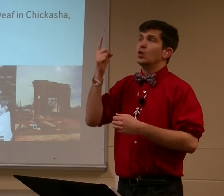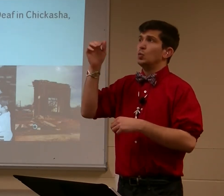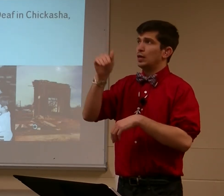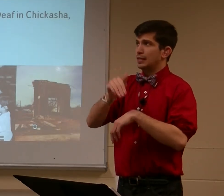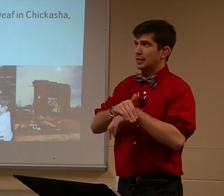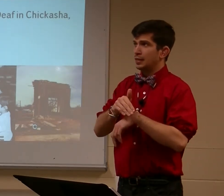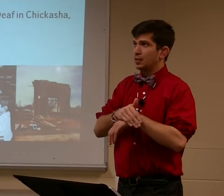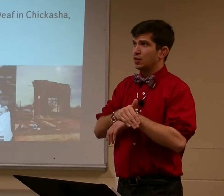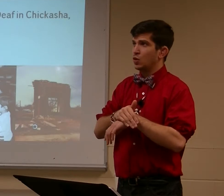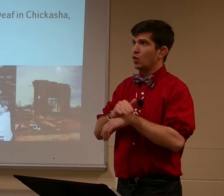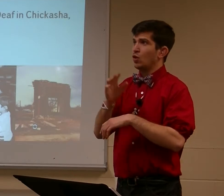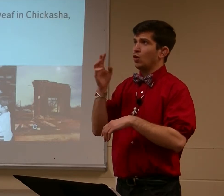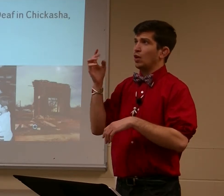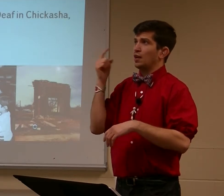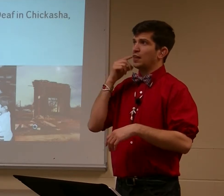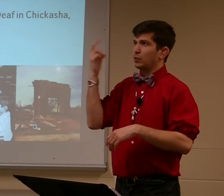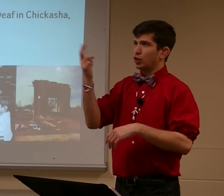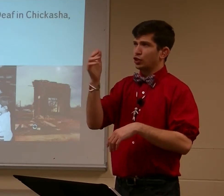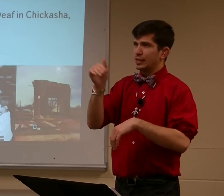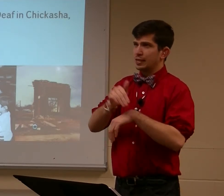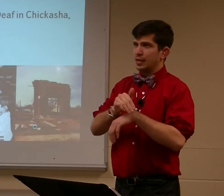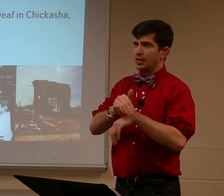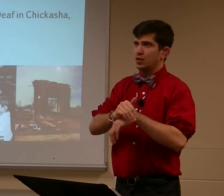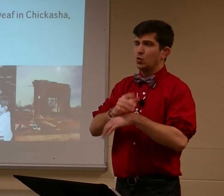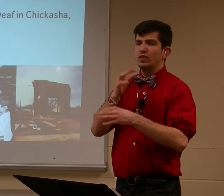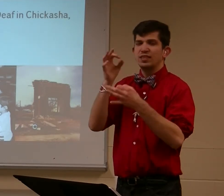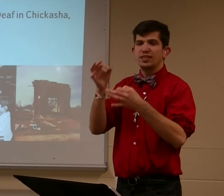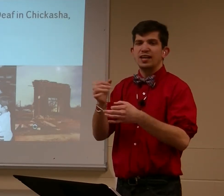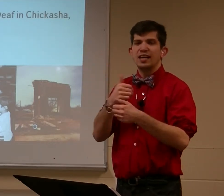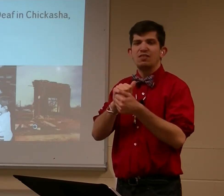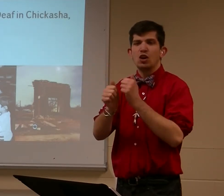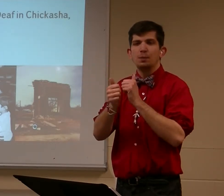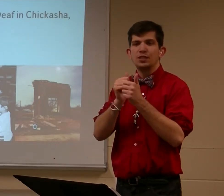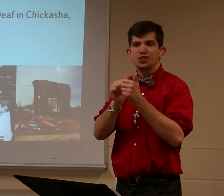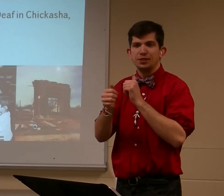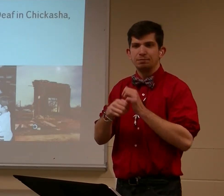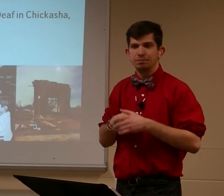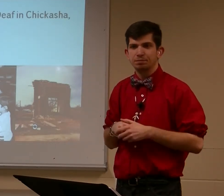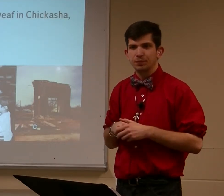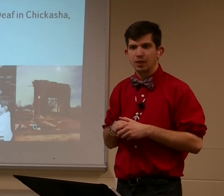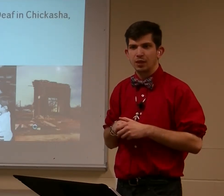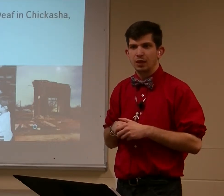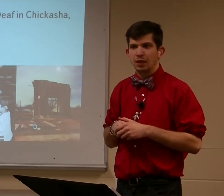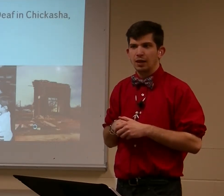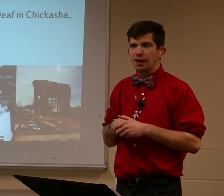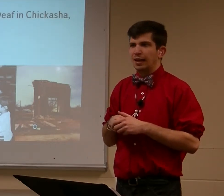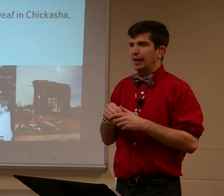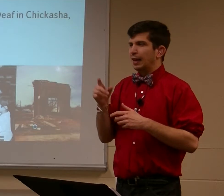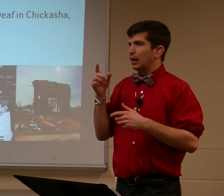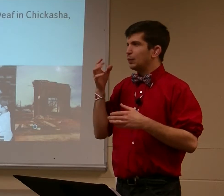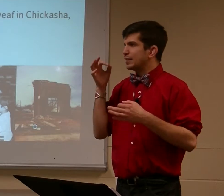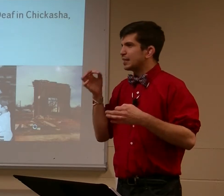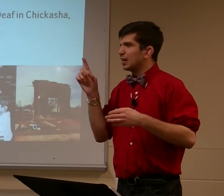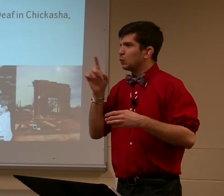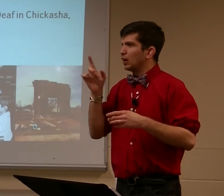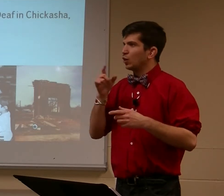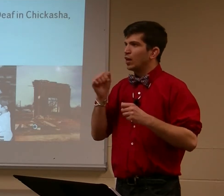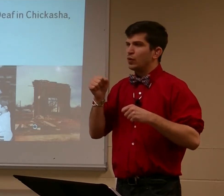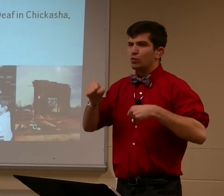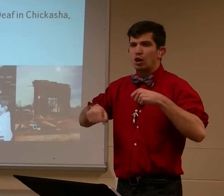One night, I think it was Thursday night, we decided to have a competition. And we decided where can we ride our